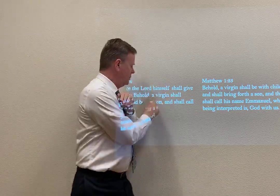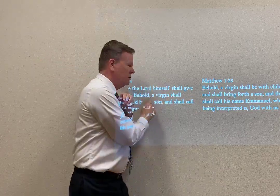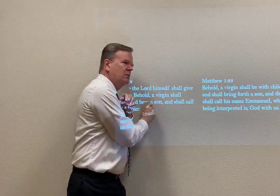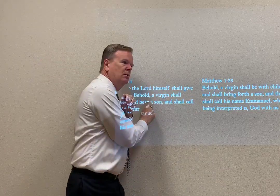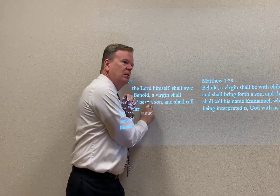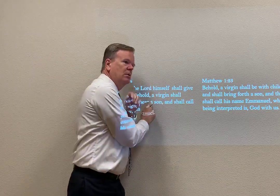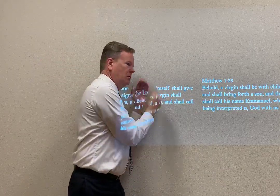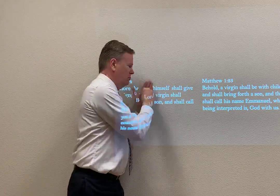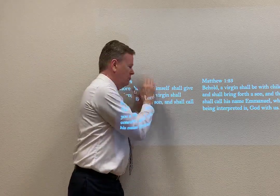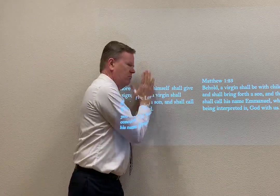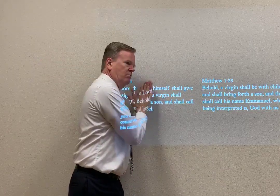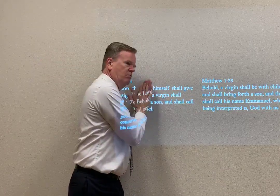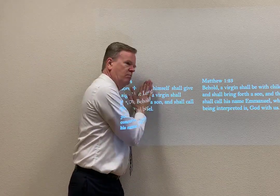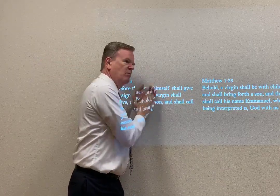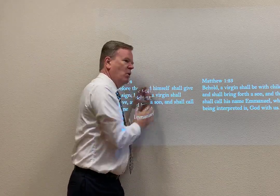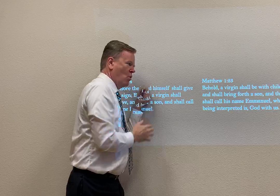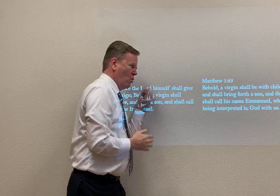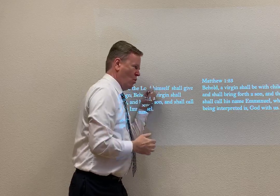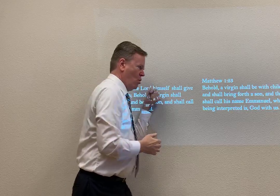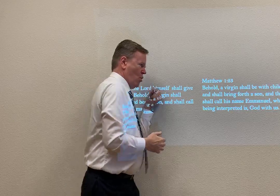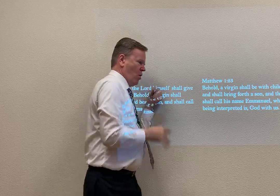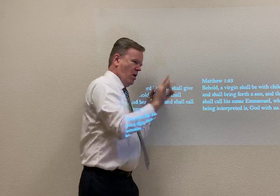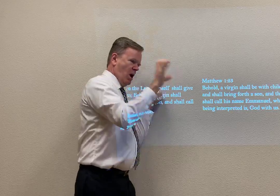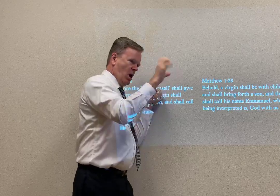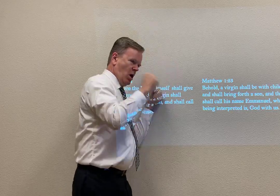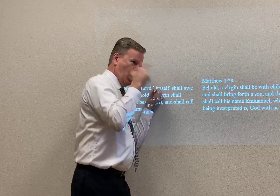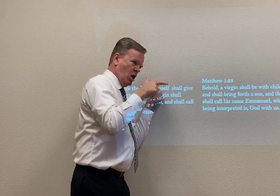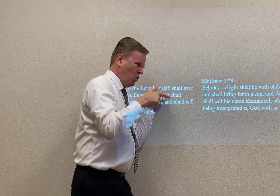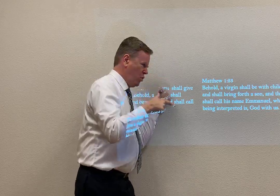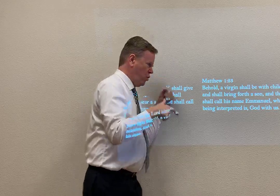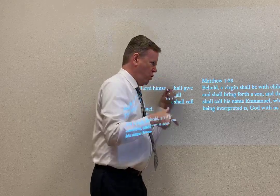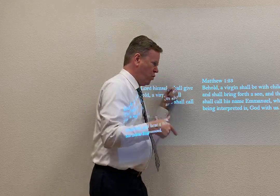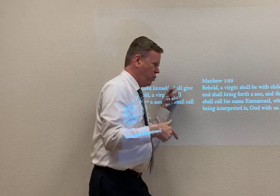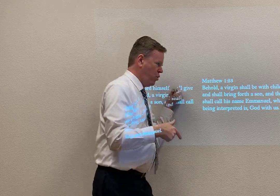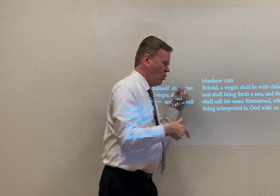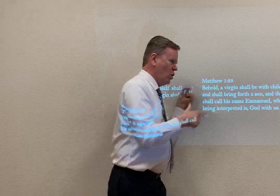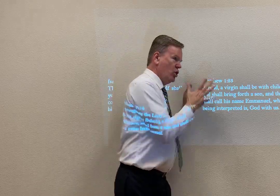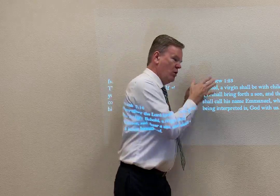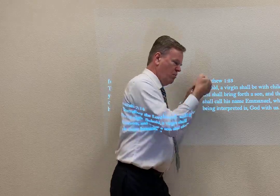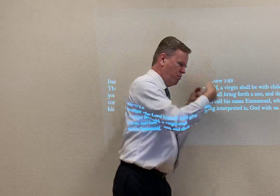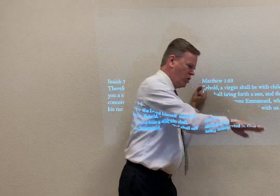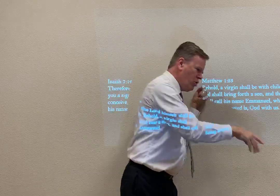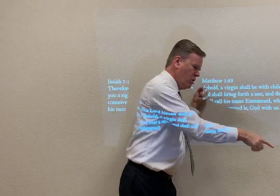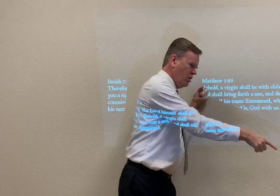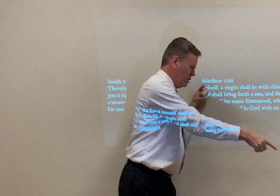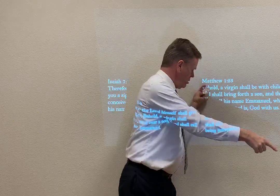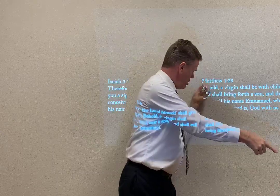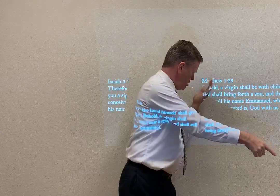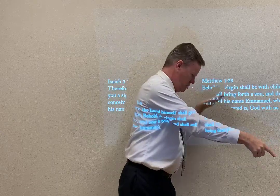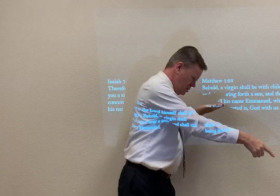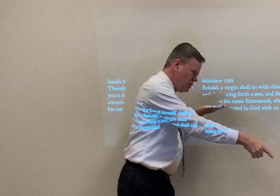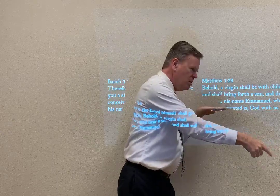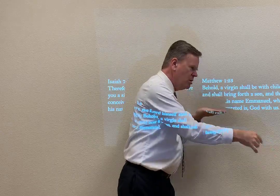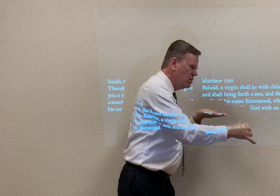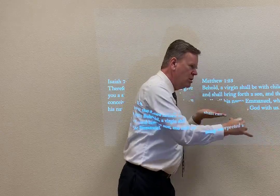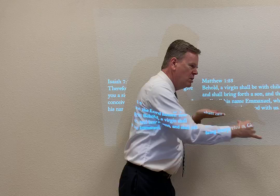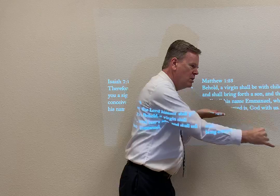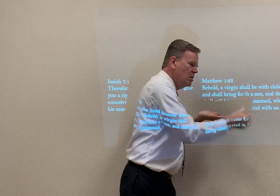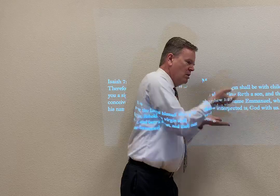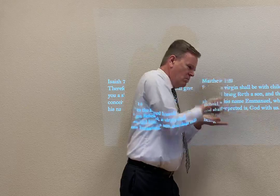are prophecies said in the book of Isaiah and other places, you hold on to those prophecies. And in this case, 800 years until the fulfillment of those prophecies in the